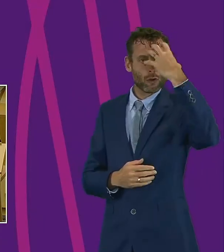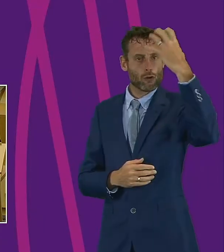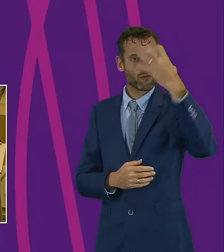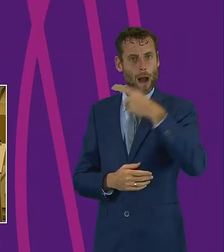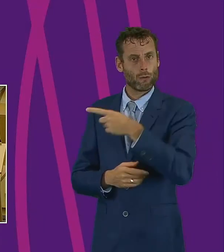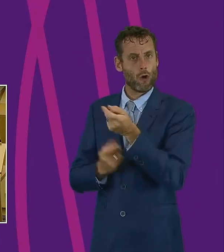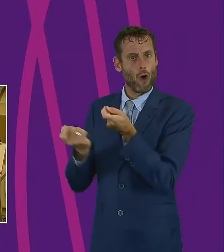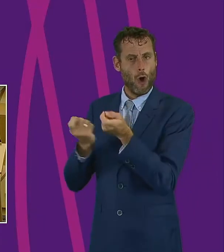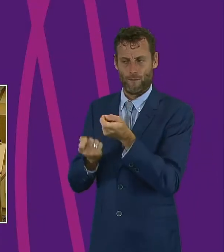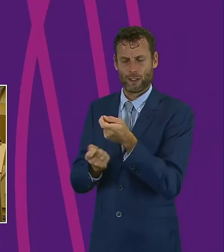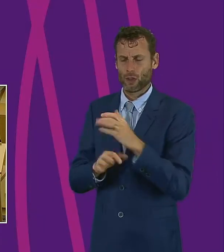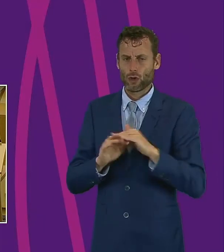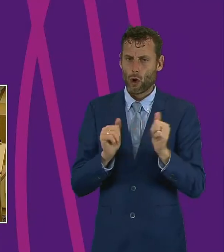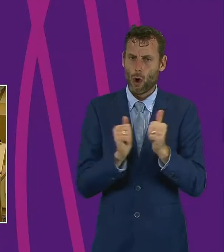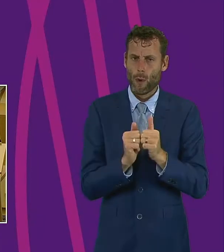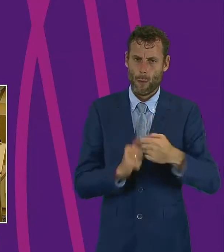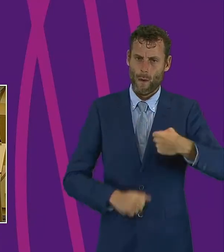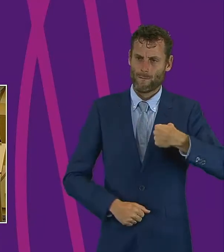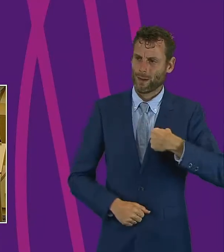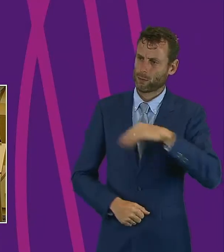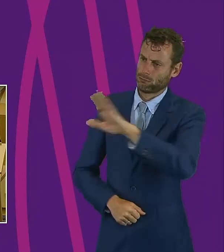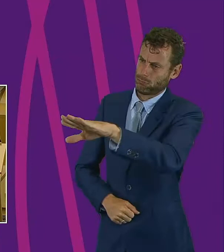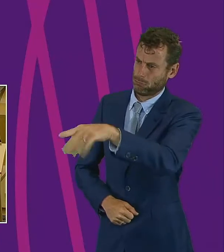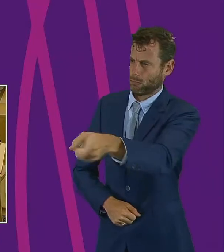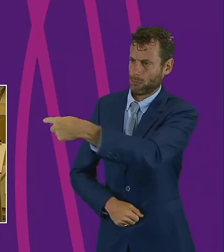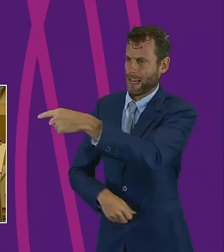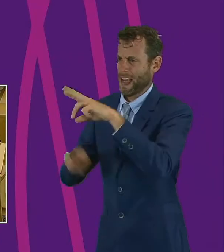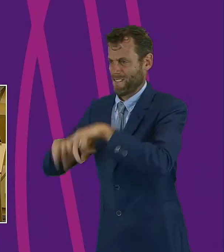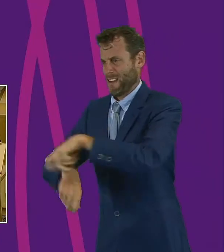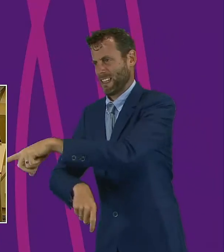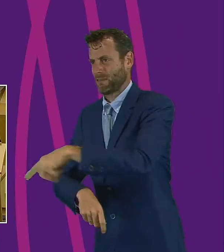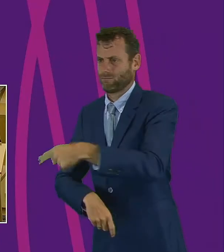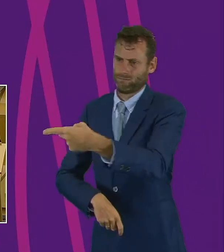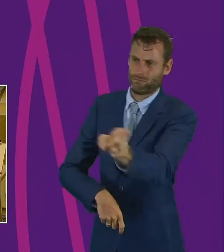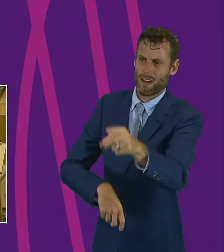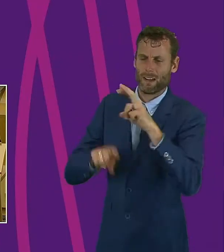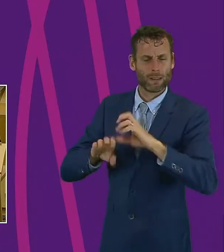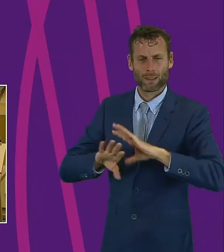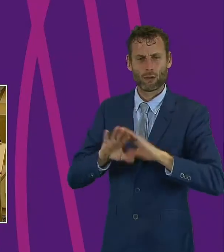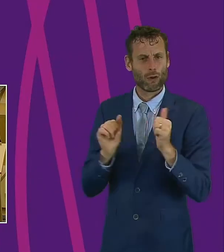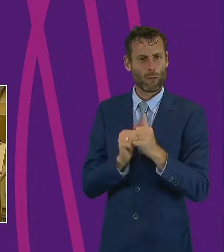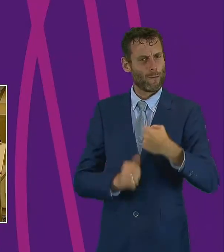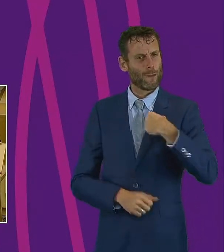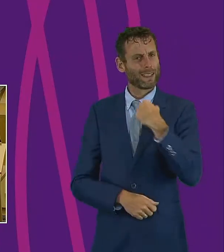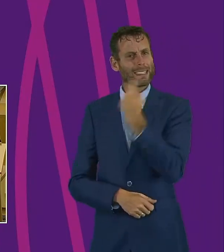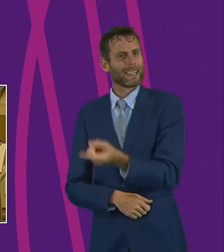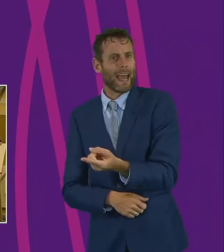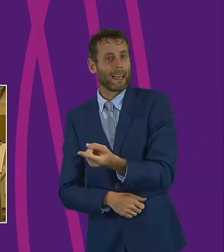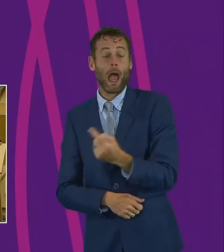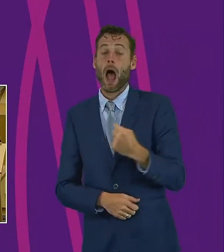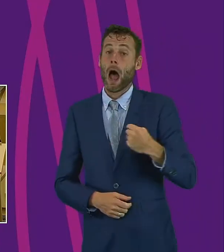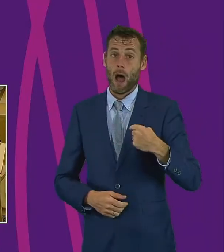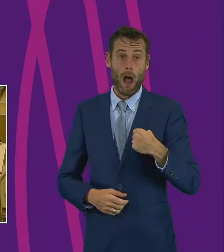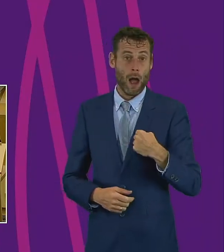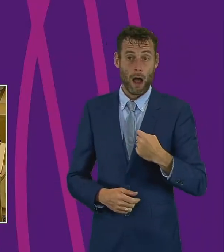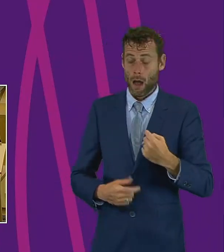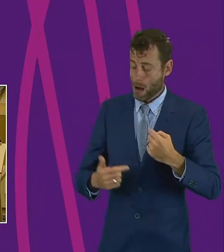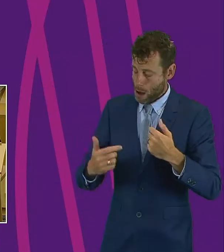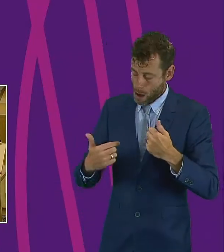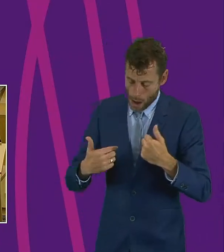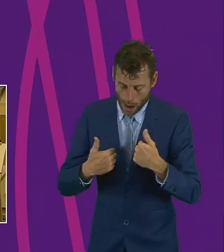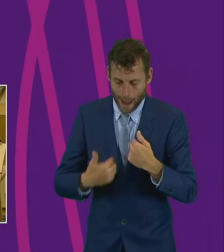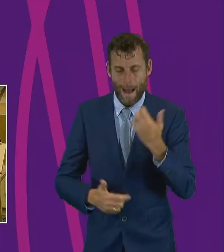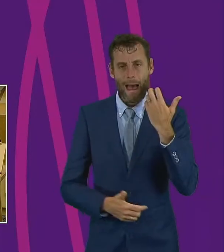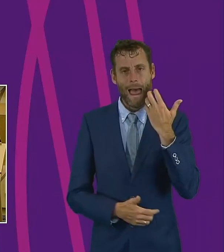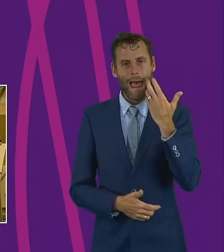completely inappropriate and unacceptable if I was the one making those decisions. I welcome, every single